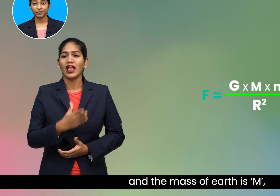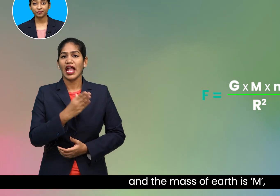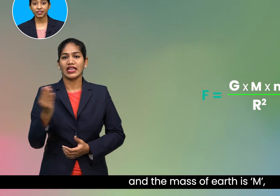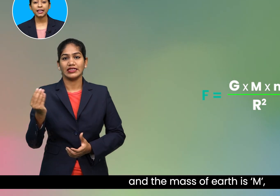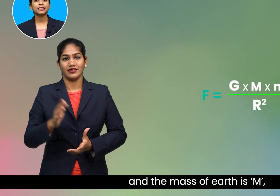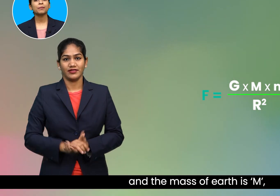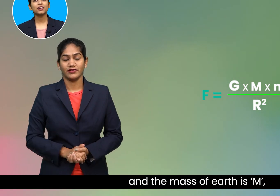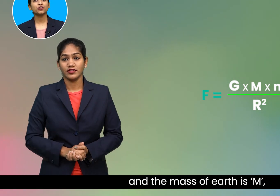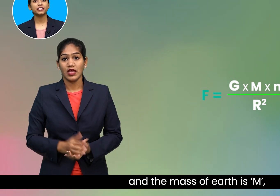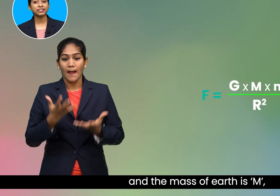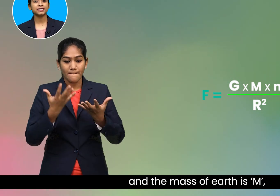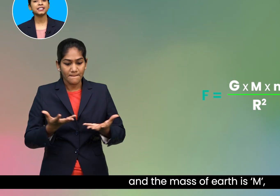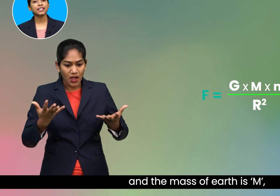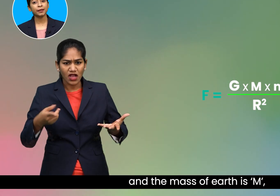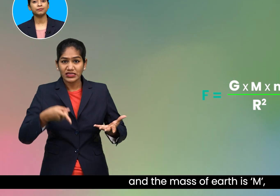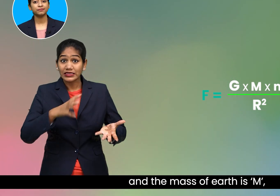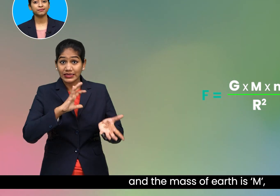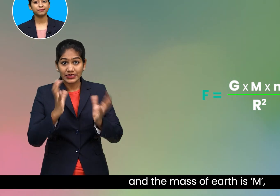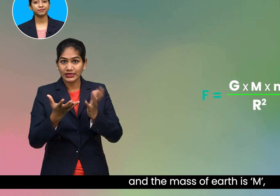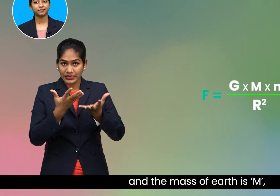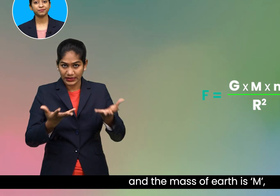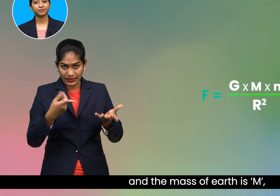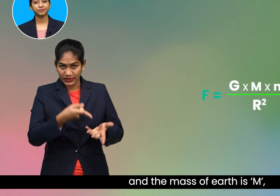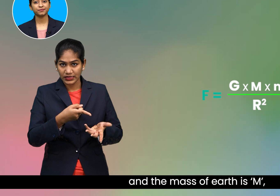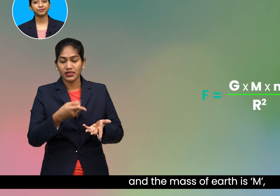and the mass of the earth is m,